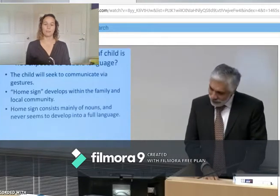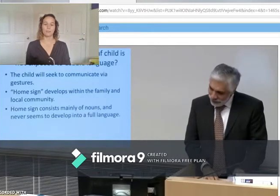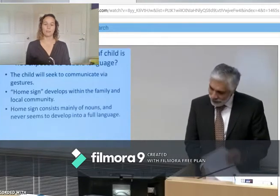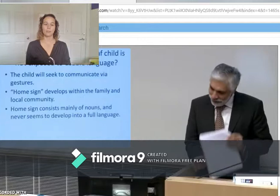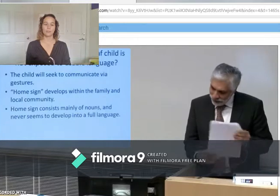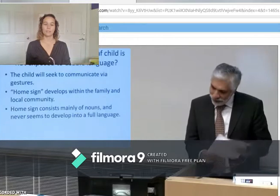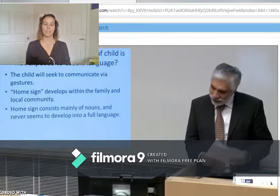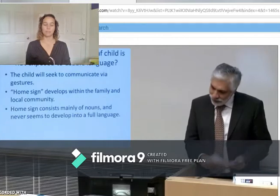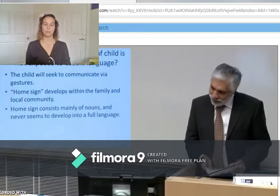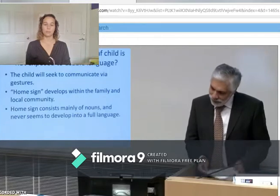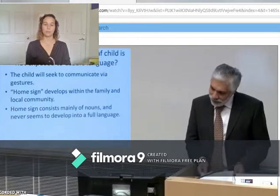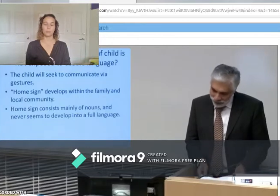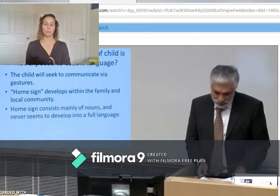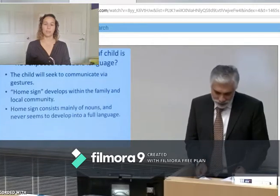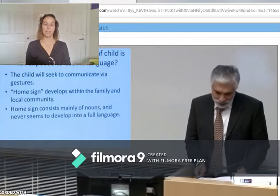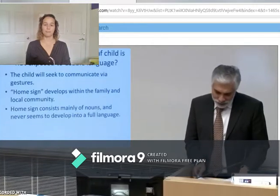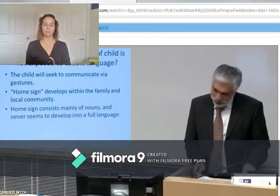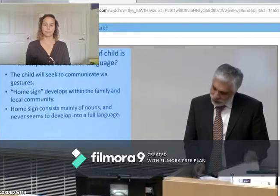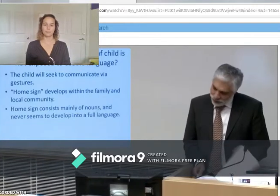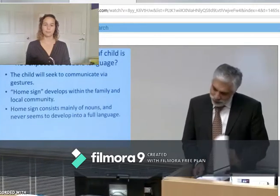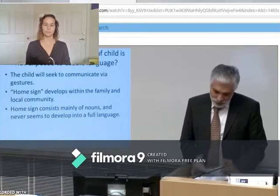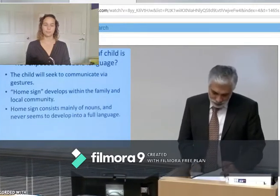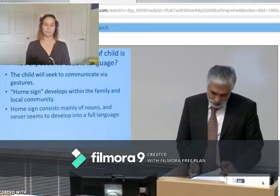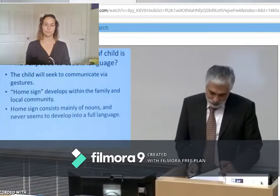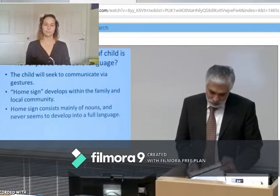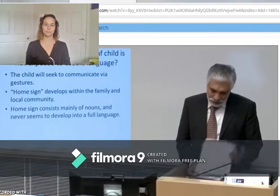have over deaf people who were born deaf.